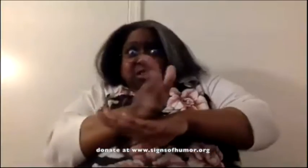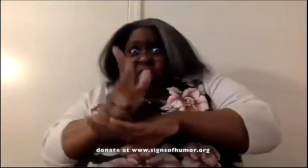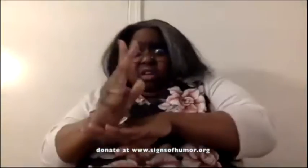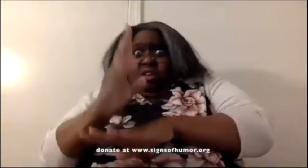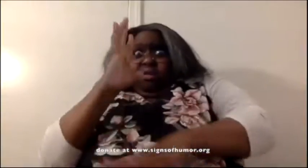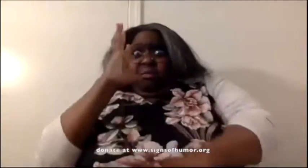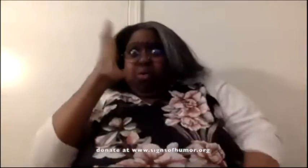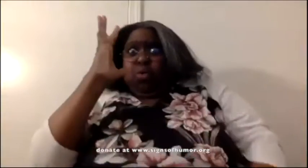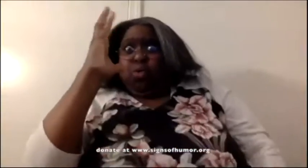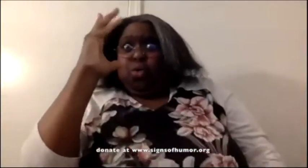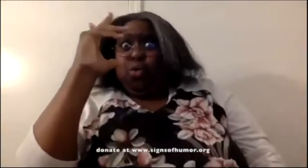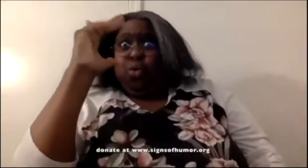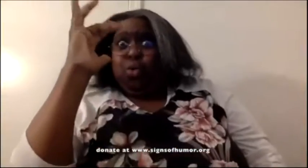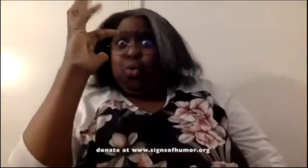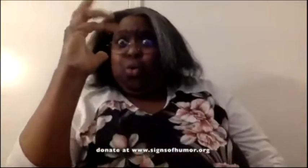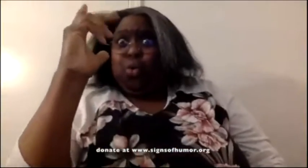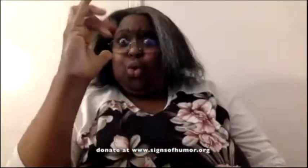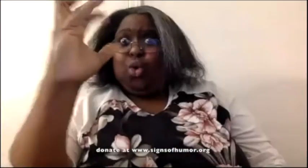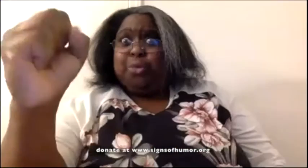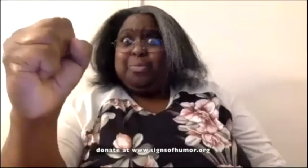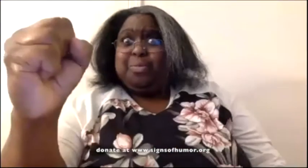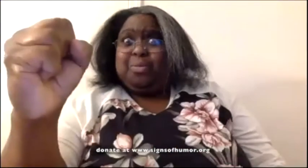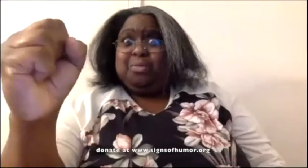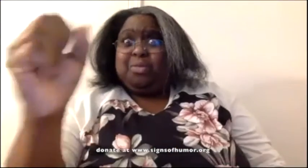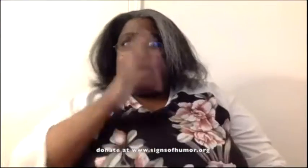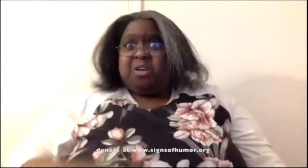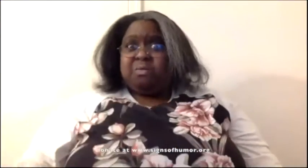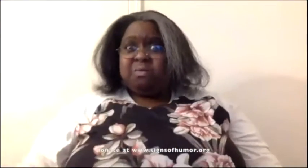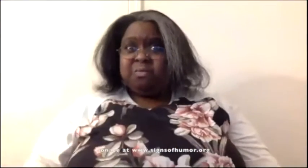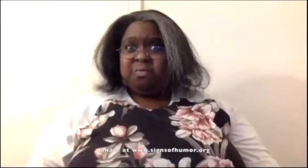door and takes off.